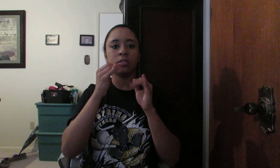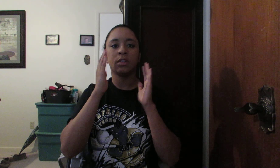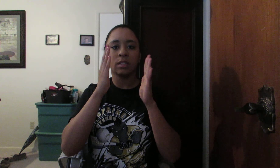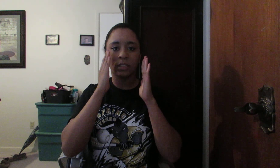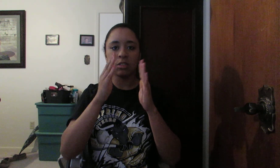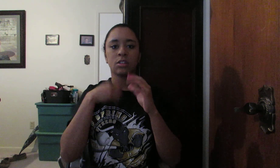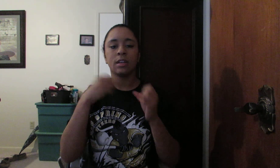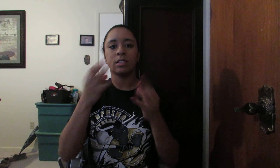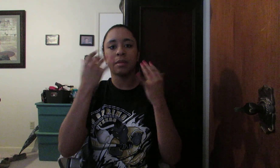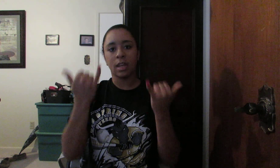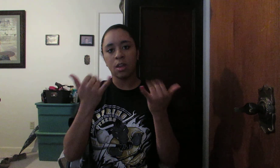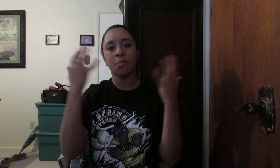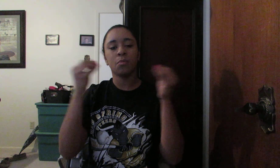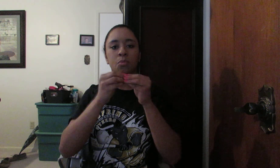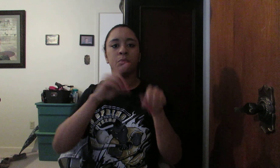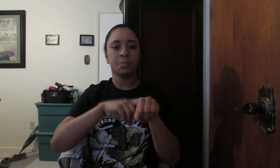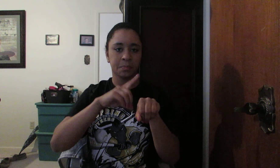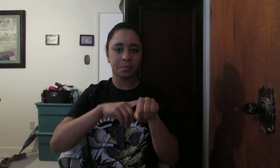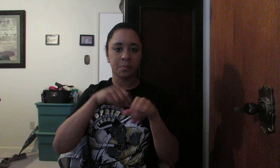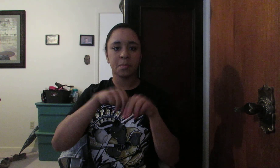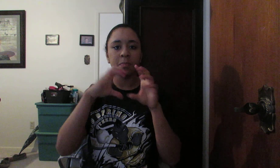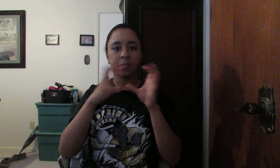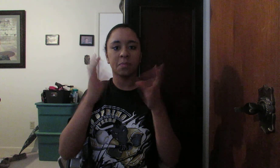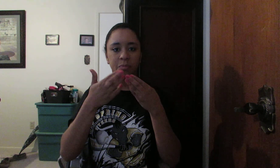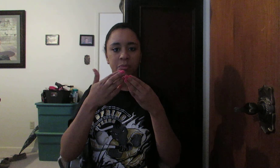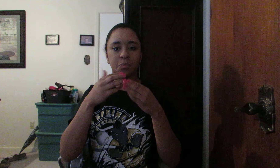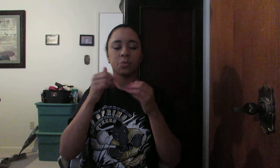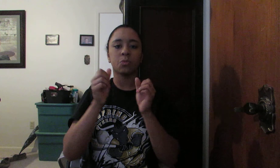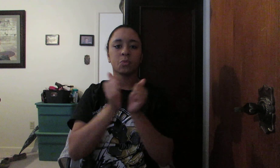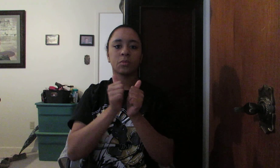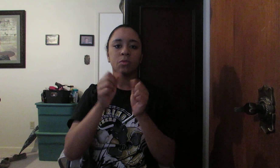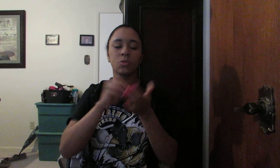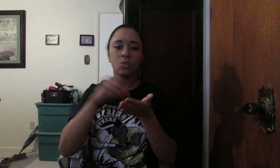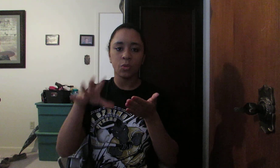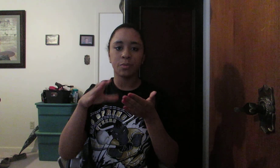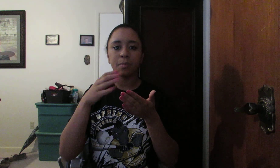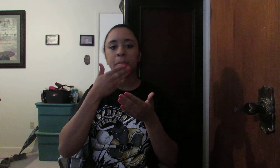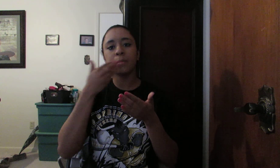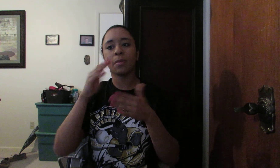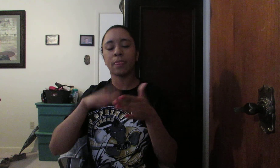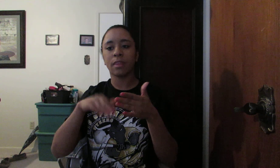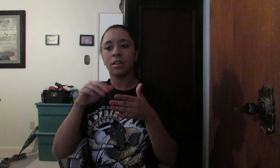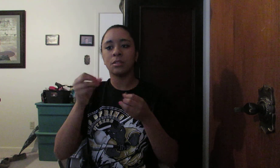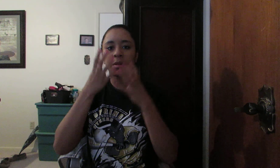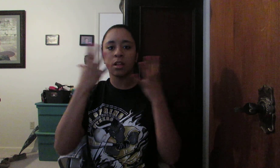spend now much more time in the classroom with the students rather than spending a lot of that classroom